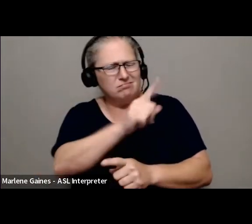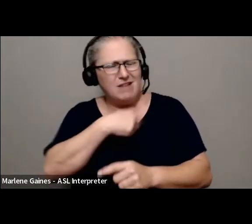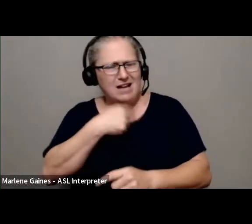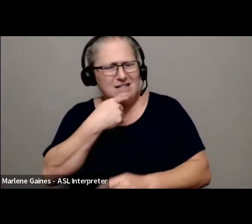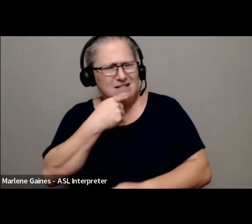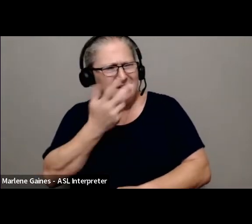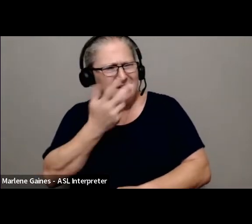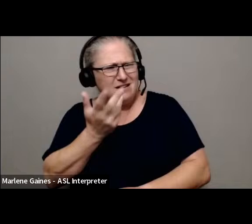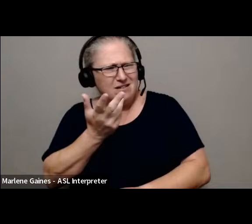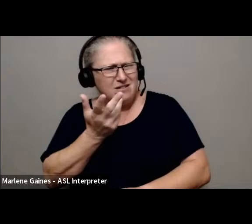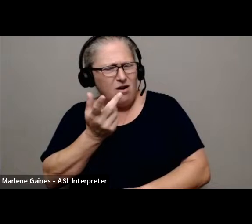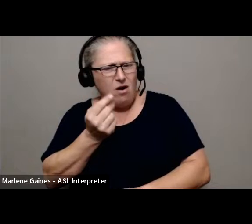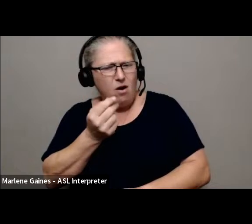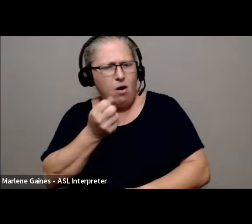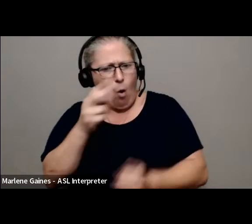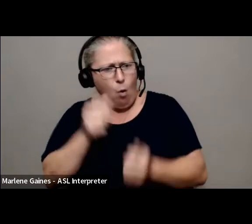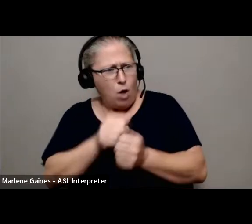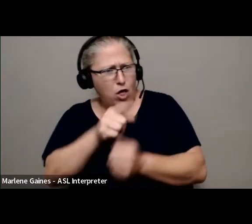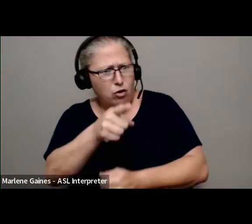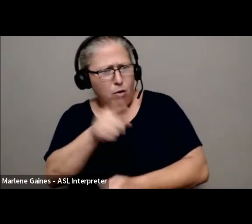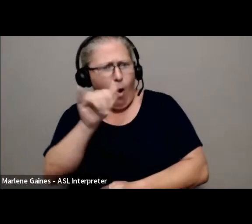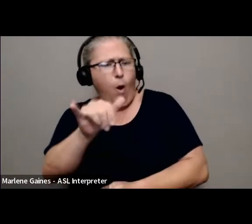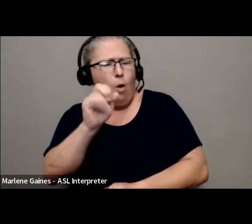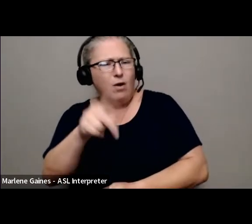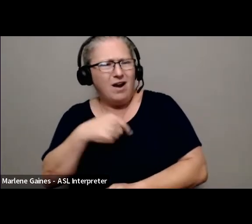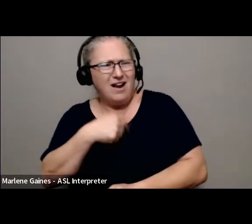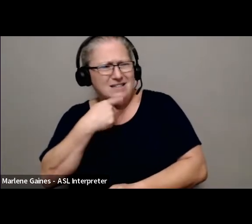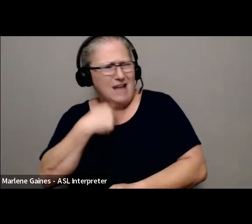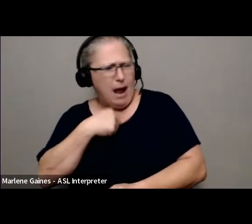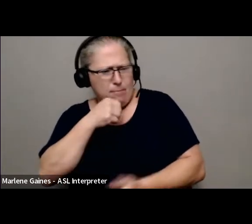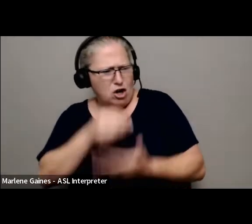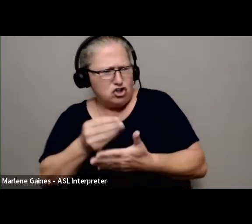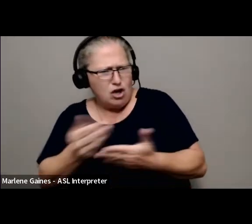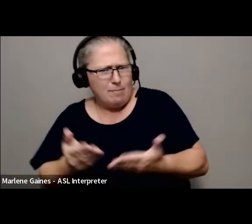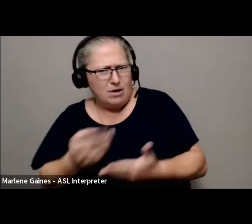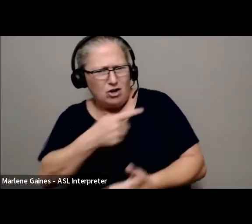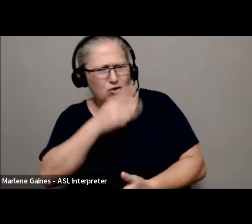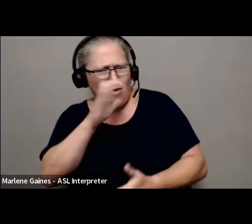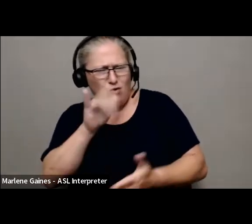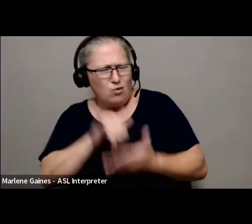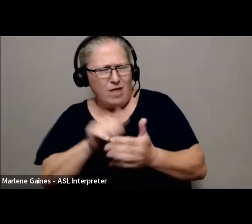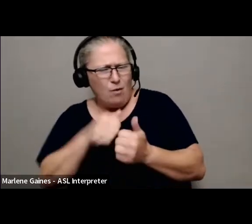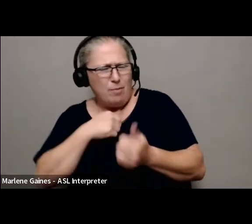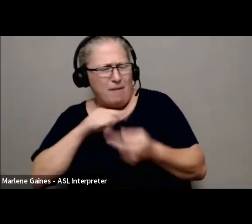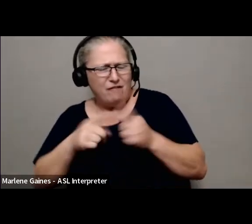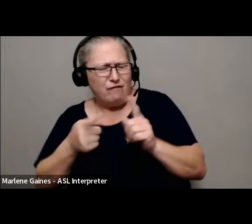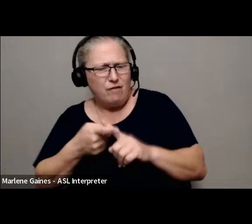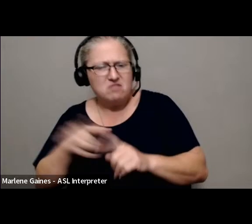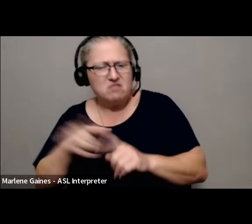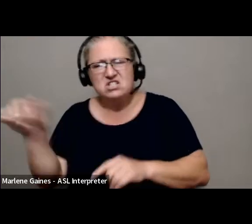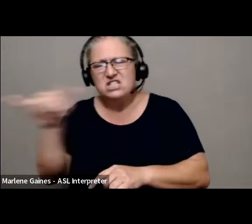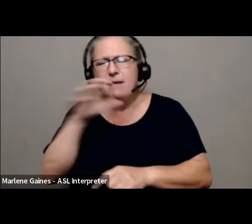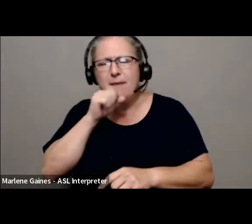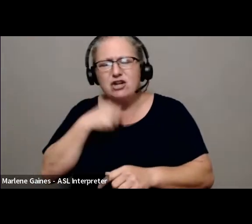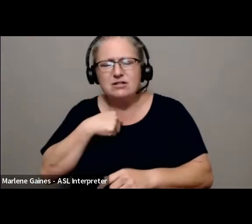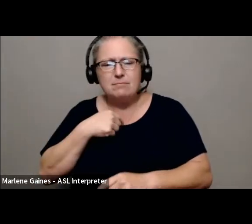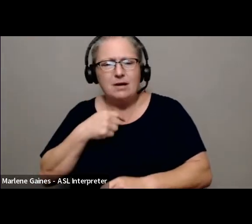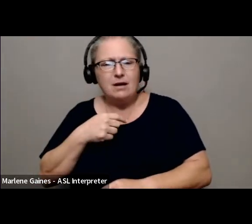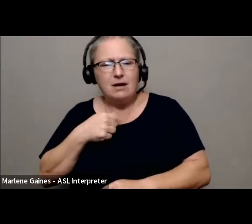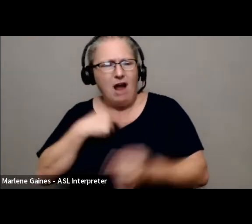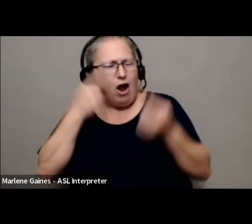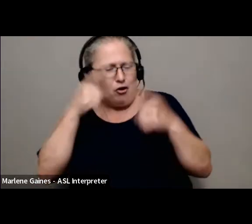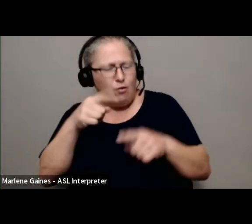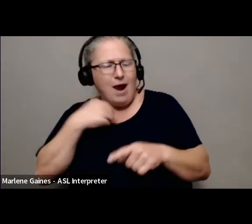said, she's with you? Okay. I said, I'm not shopping here. You don't do that to my friends. Well, she's the same age as me. I agree that